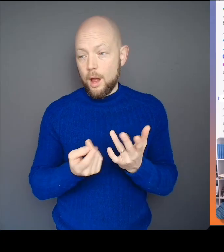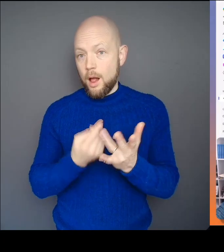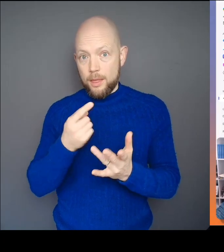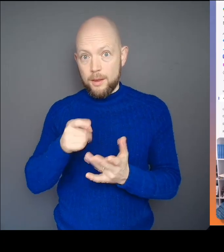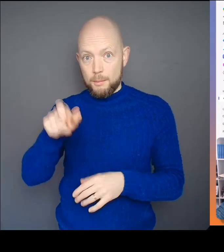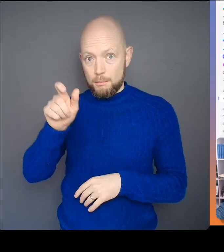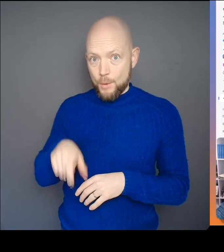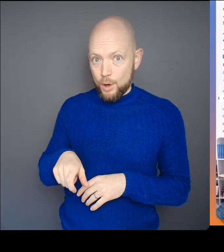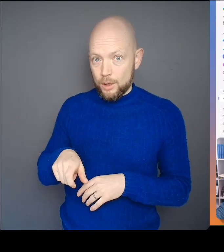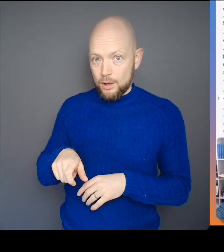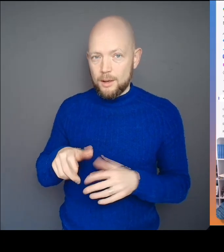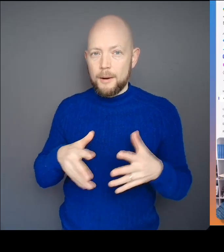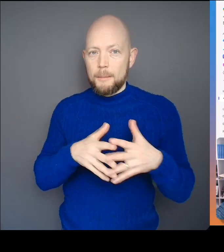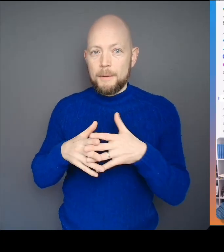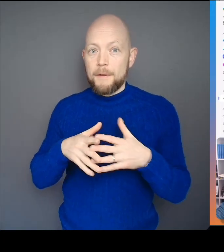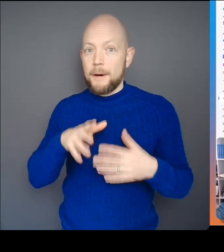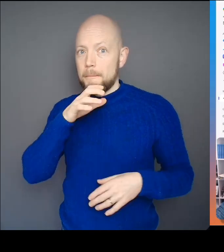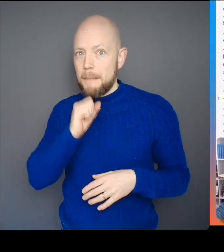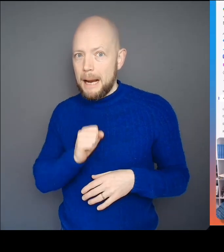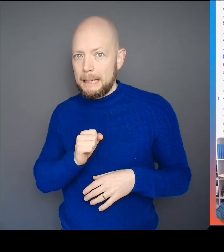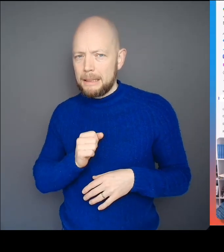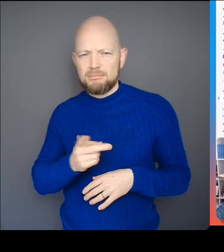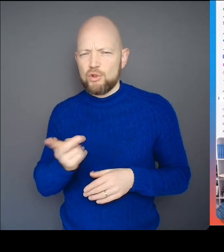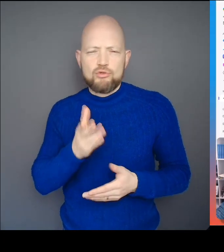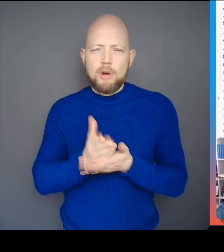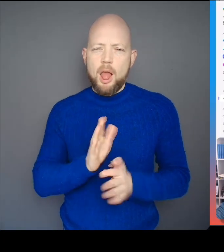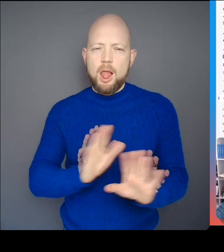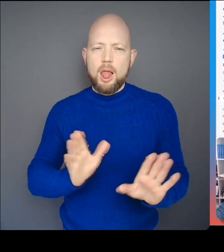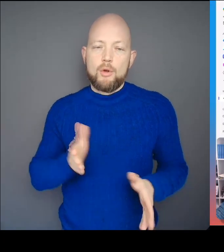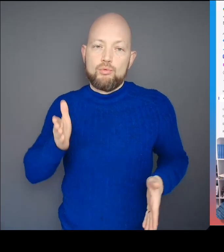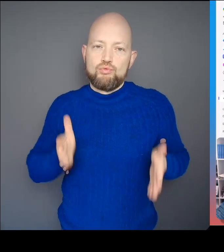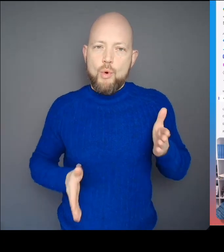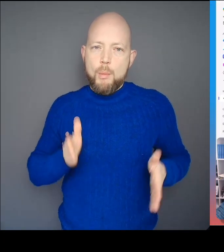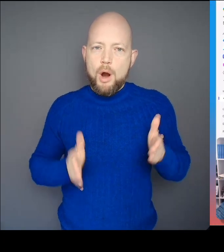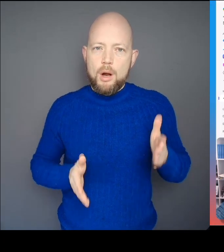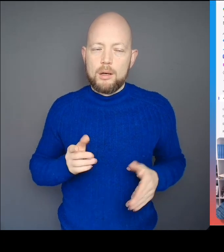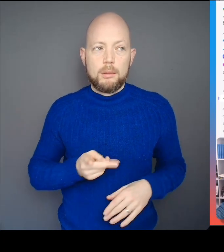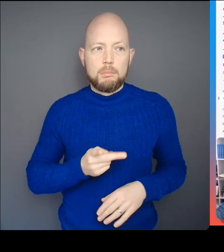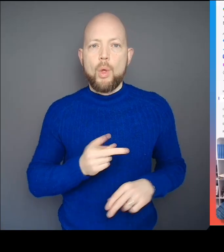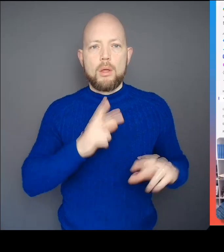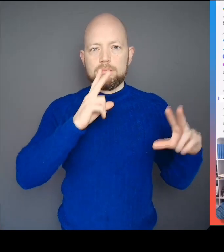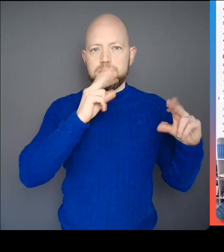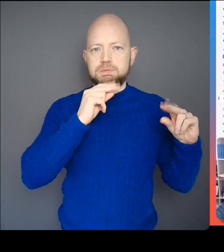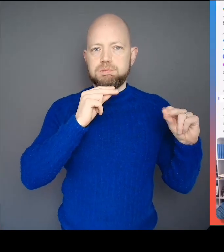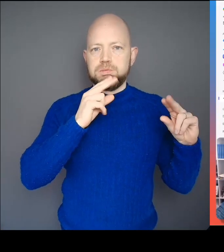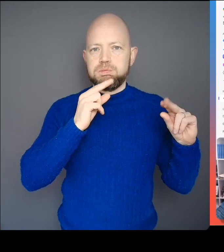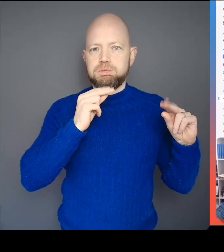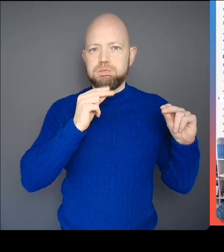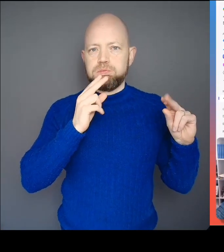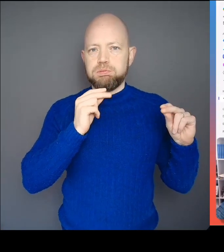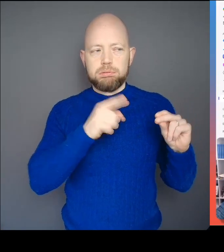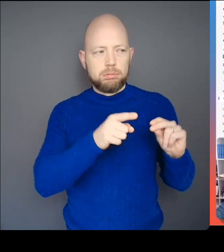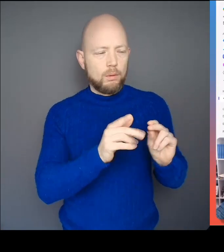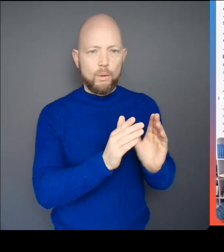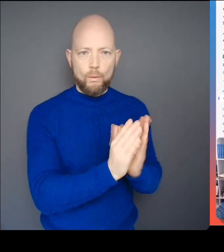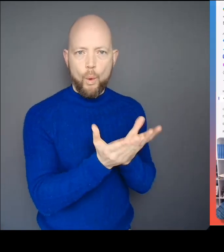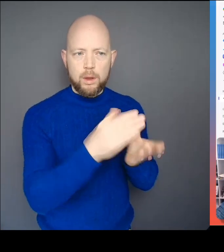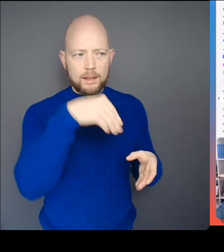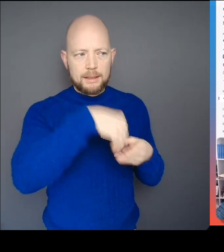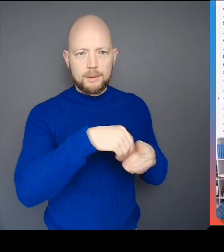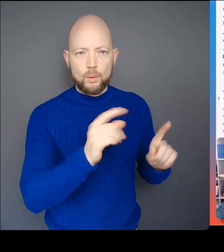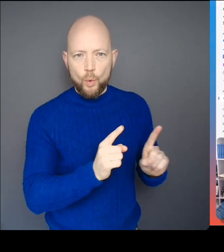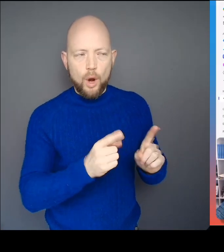Miranda Lovell. Oh, that sounds fun already. So we're talking about pets, workplaces, and how combining those can boost